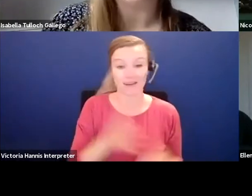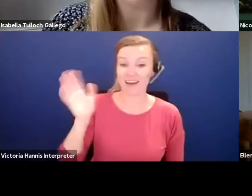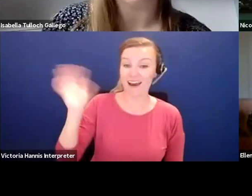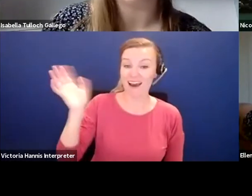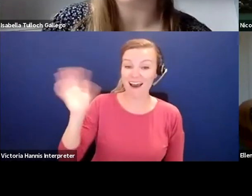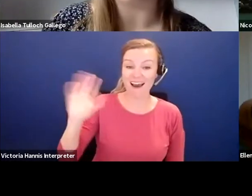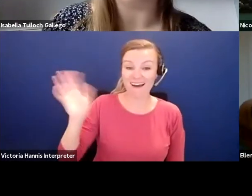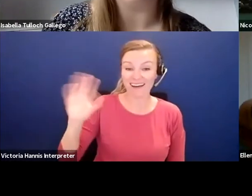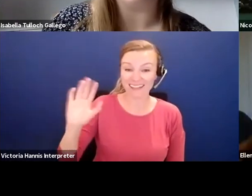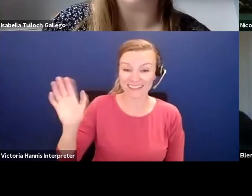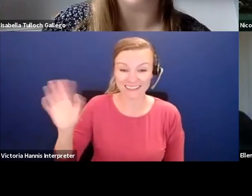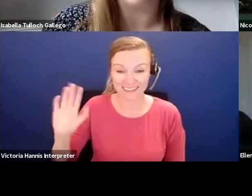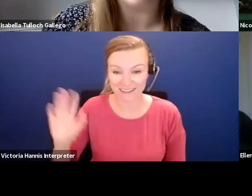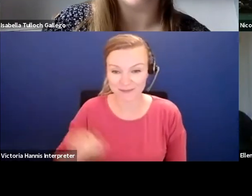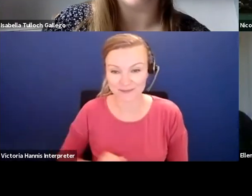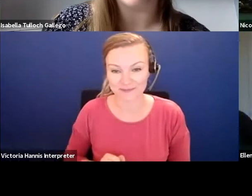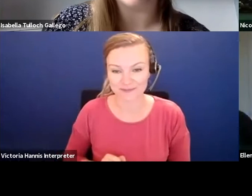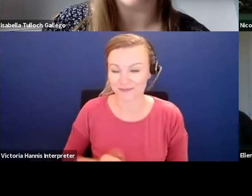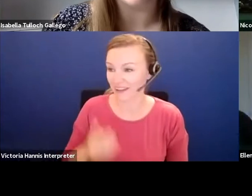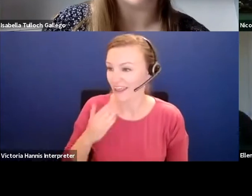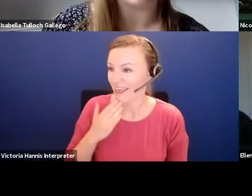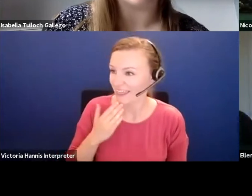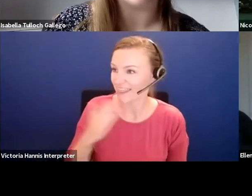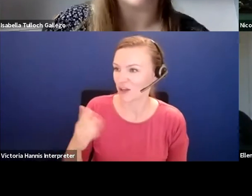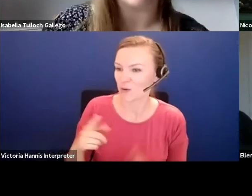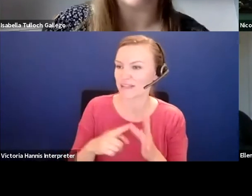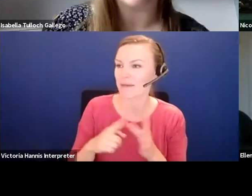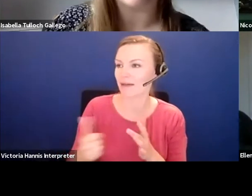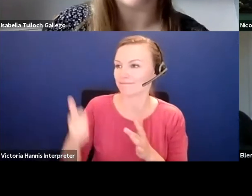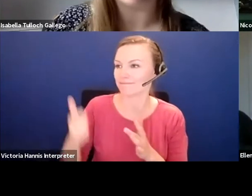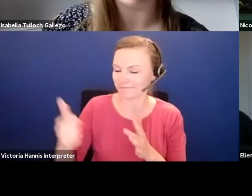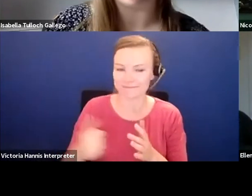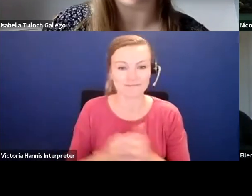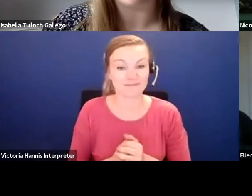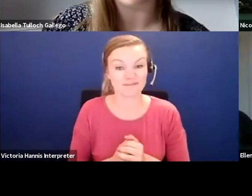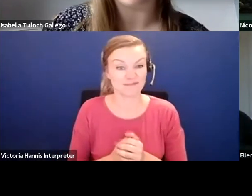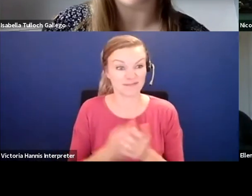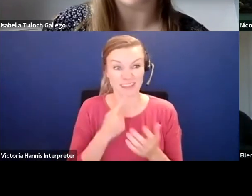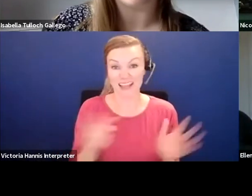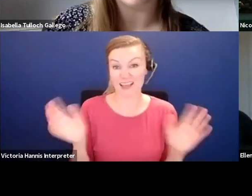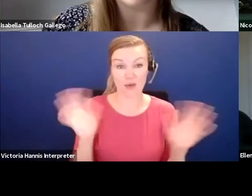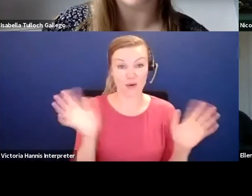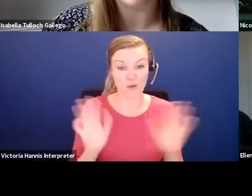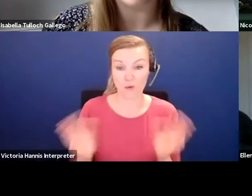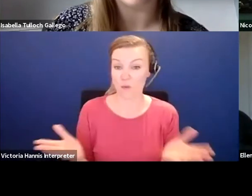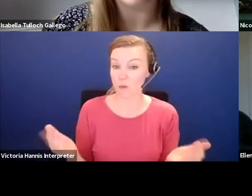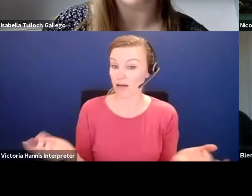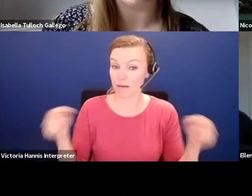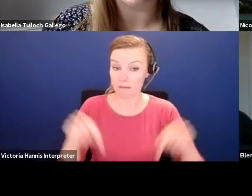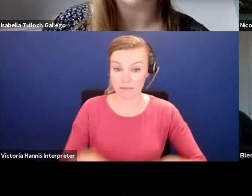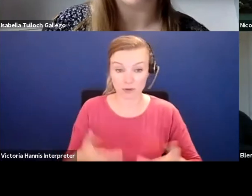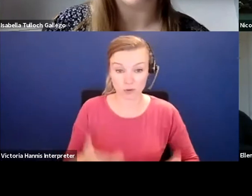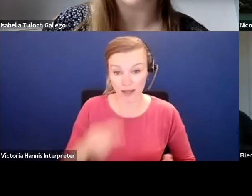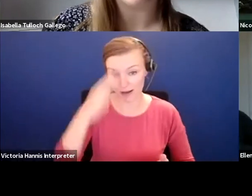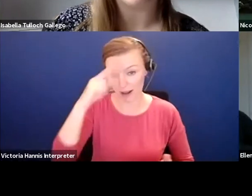will pass over to Ellen. Thank you very much. Yeah, just briefly to say hello and welcome to everyone that's joining us. My name's